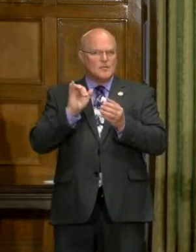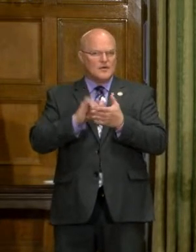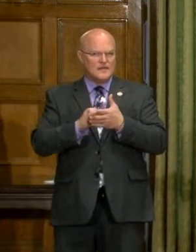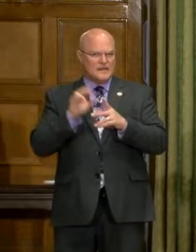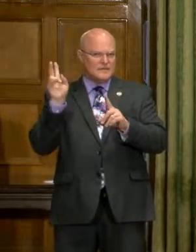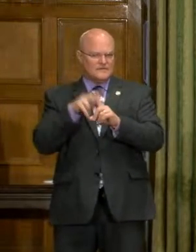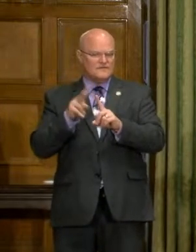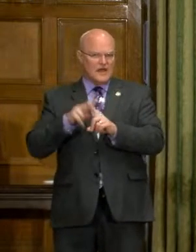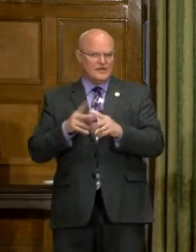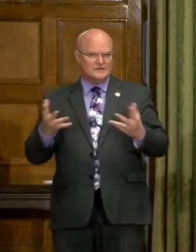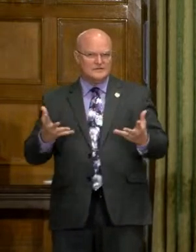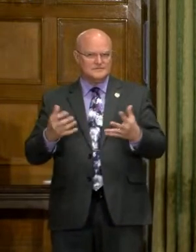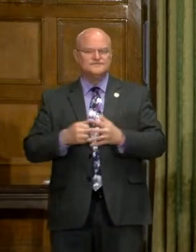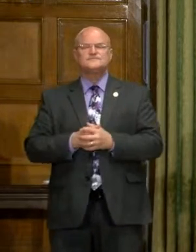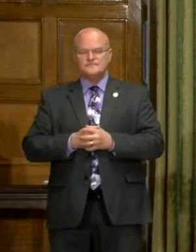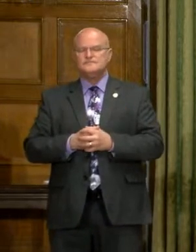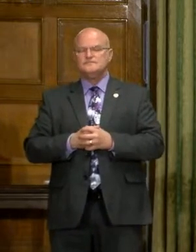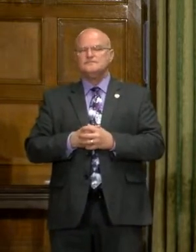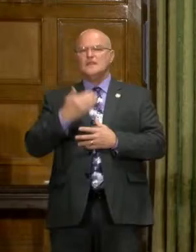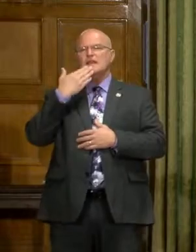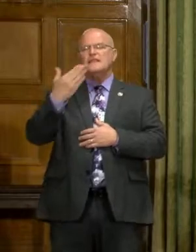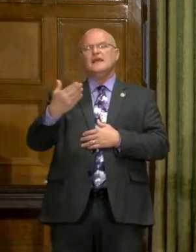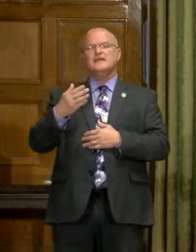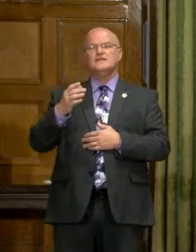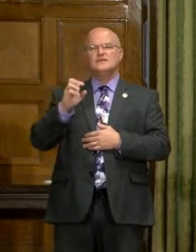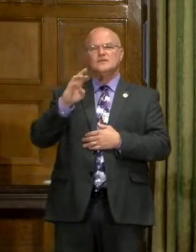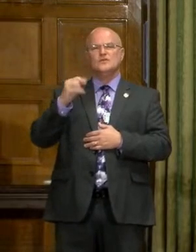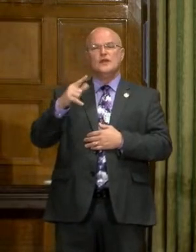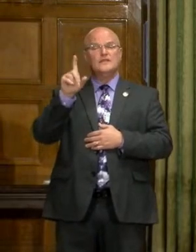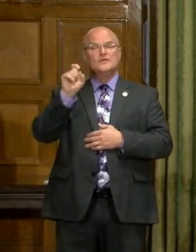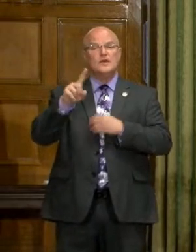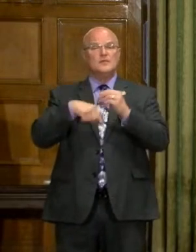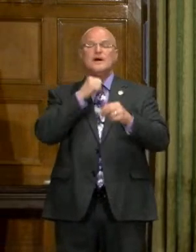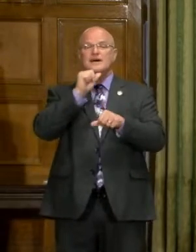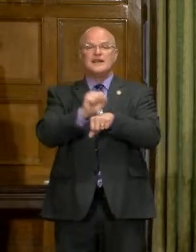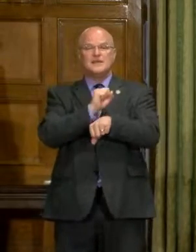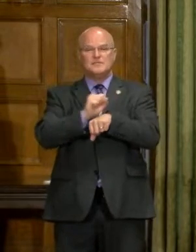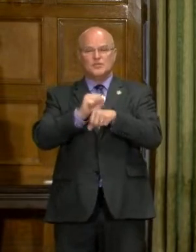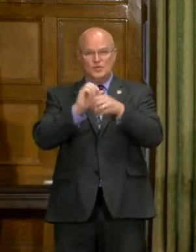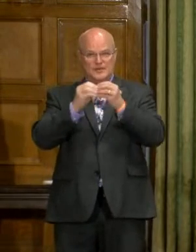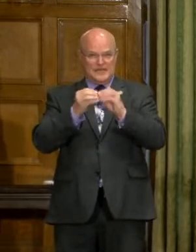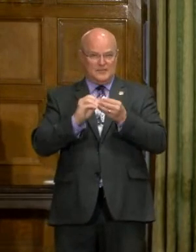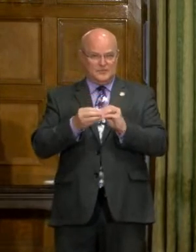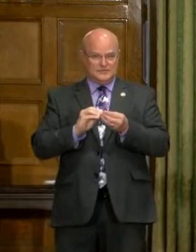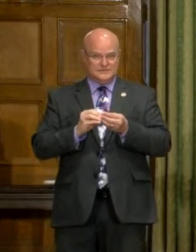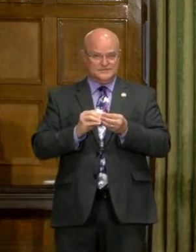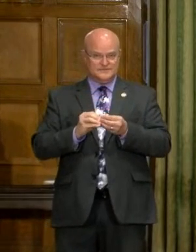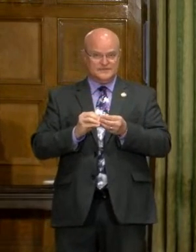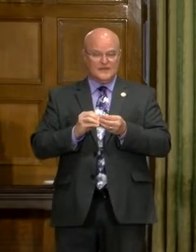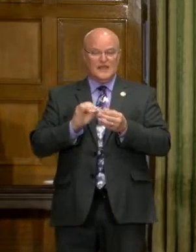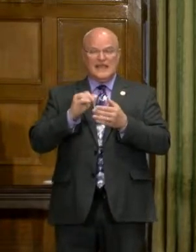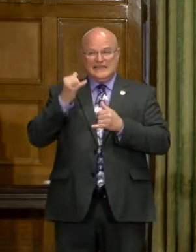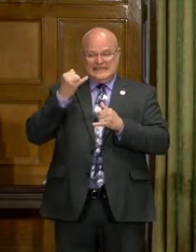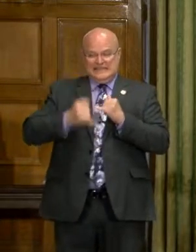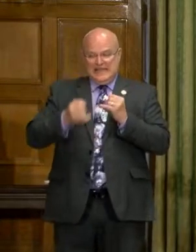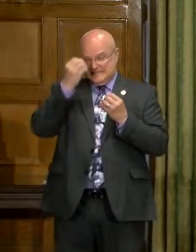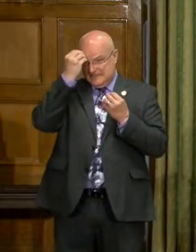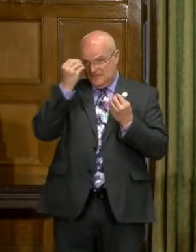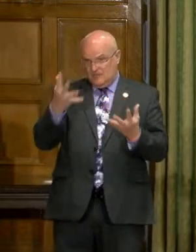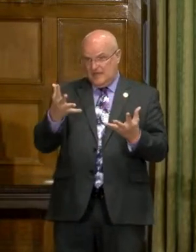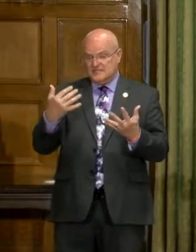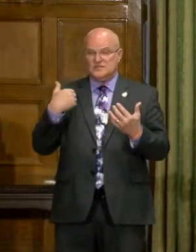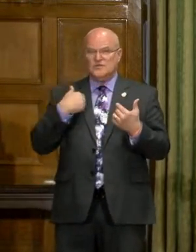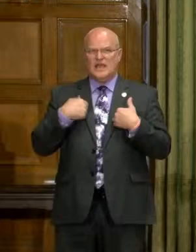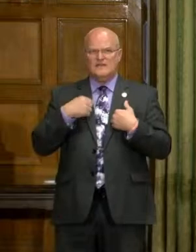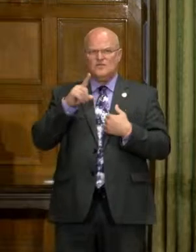have filed? Thank you, Craig. And the question was about unemployment numbers. The last information